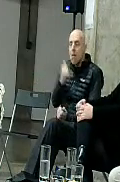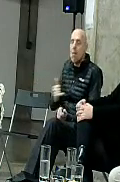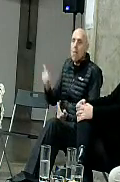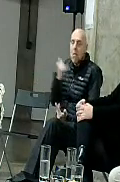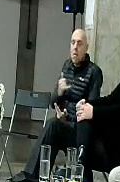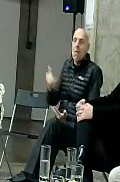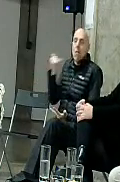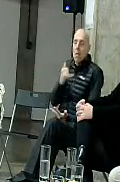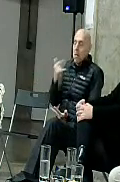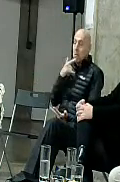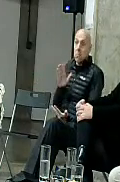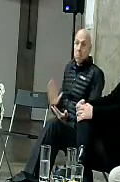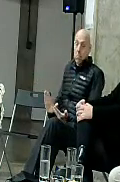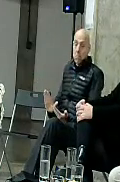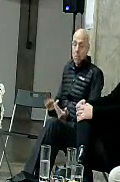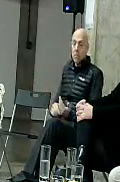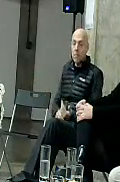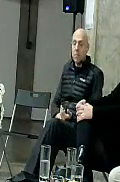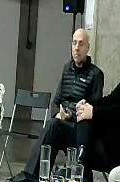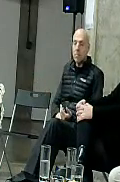ringing. Anyway,